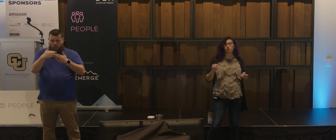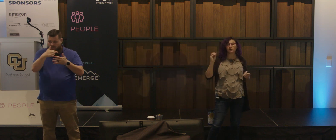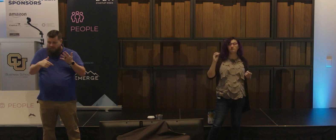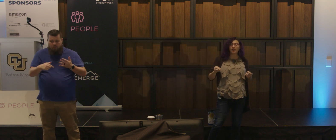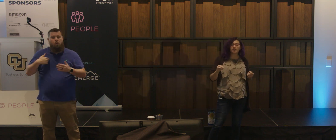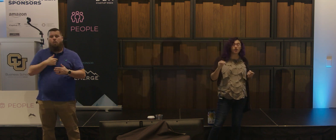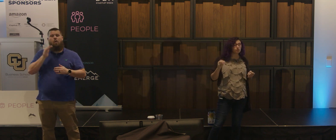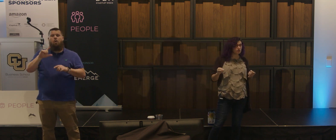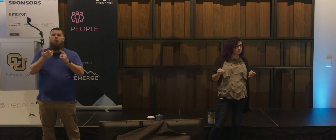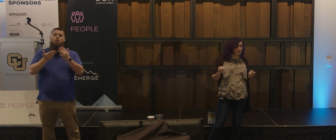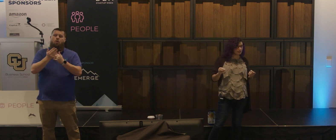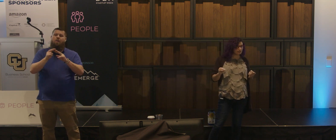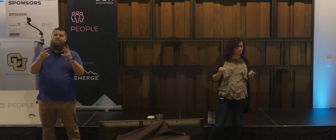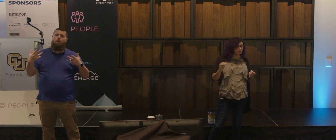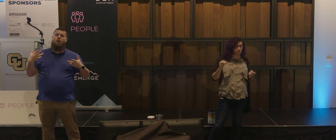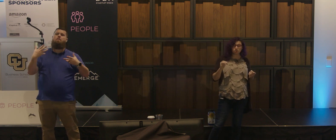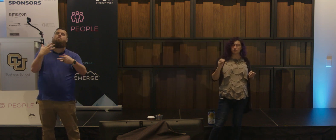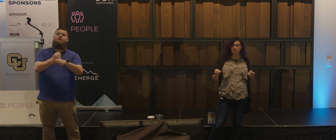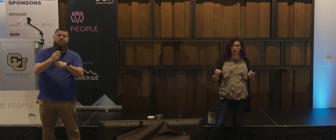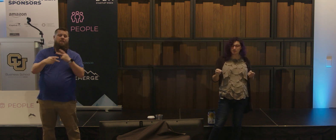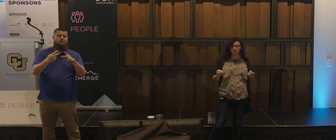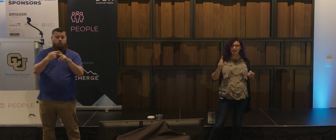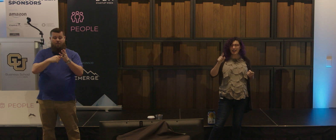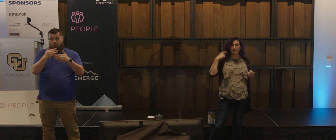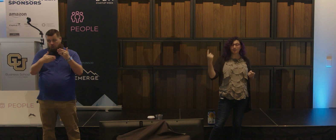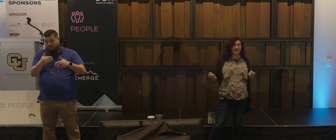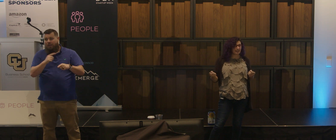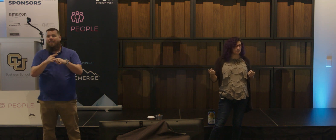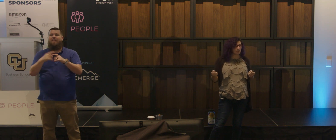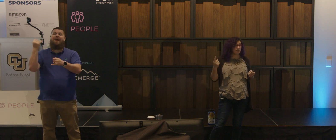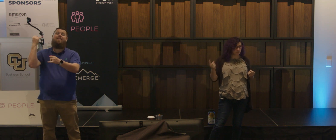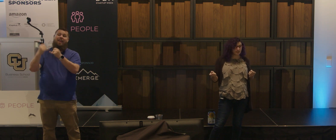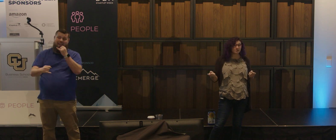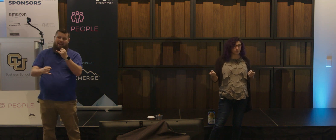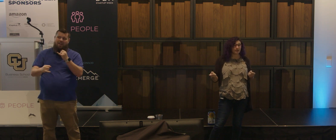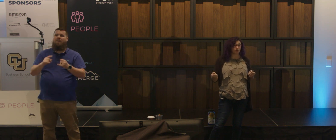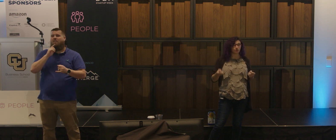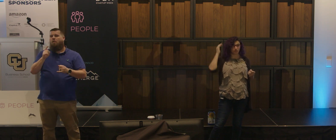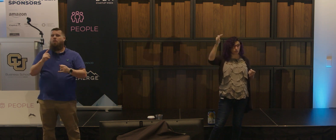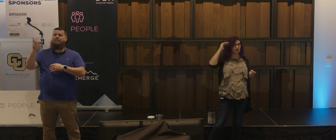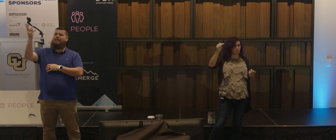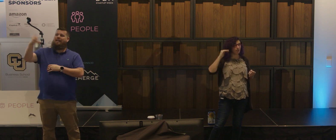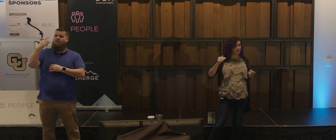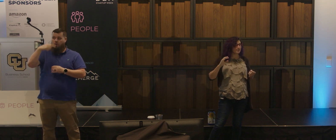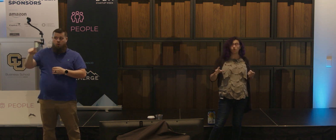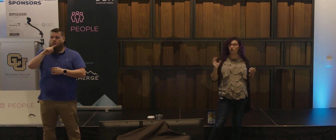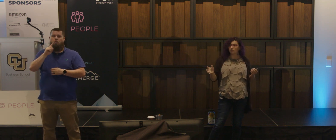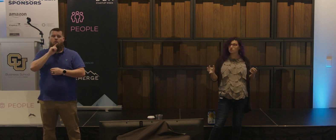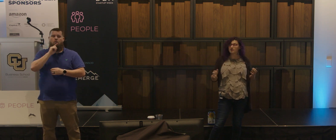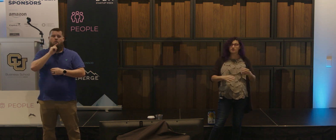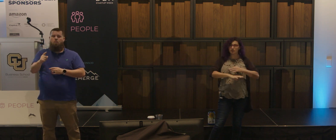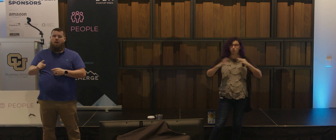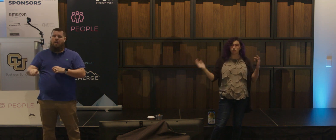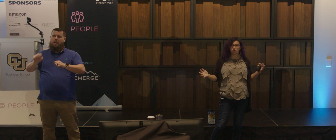going to go through a very abbreviated version of this process. And then at the end, there's a nice little download for you that really blocks out all